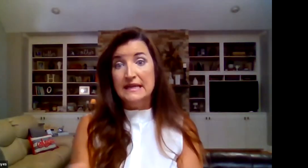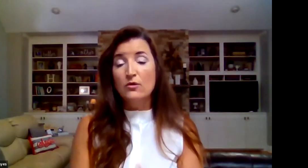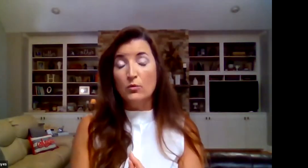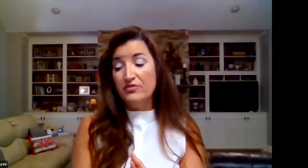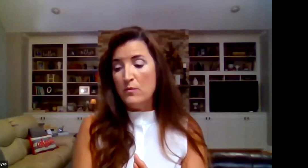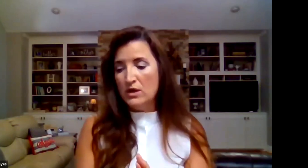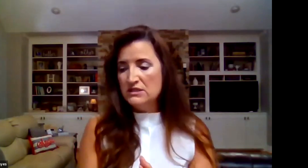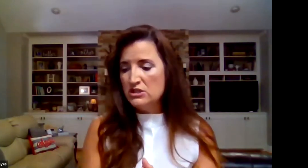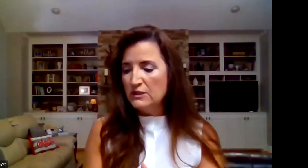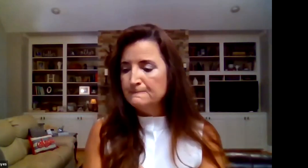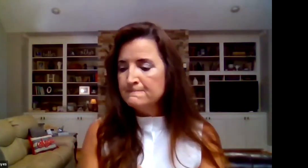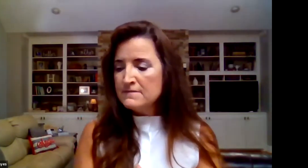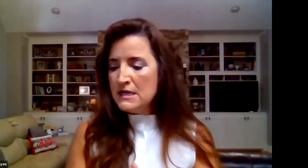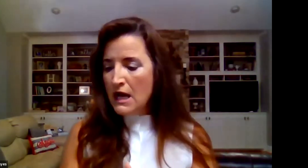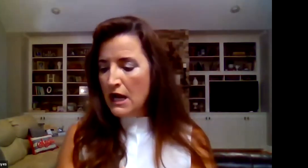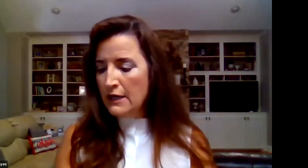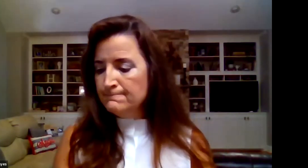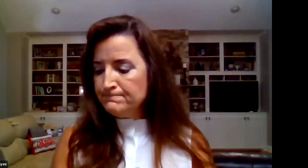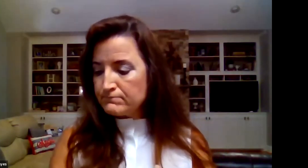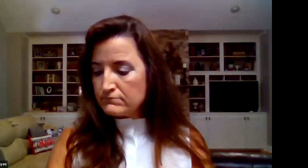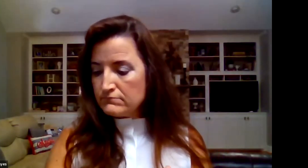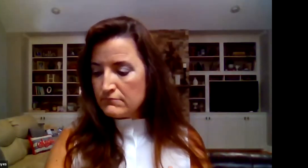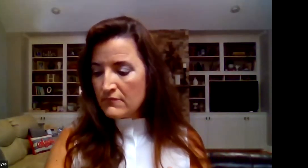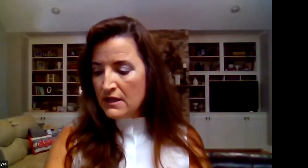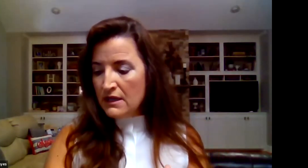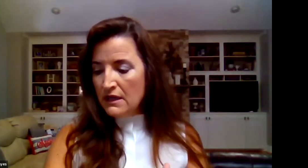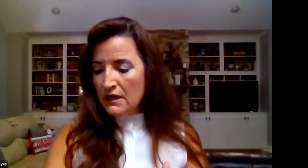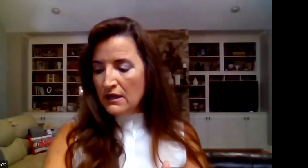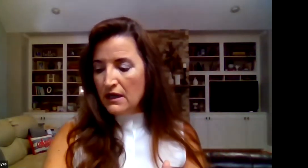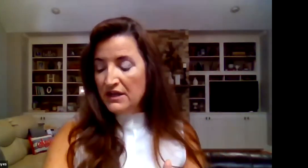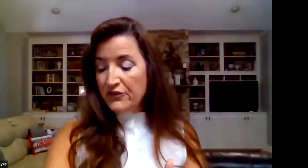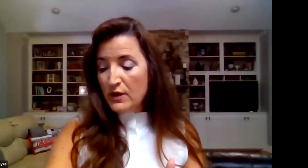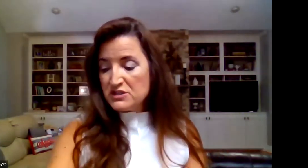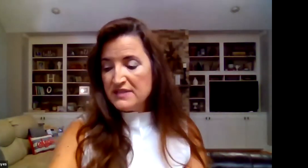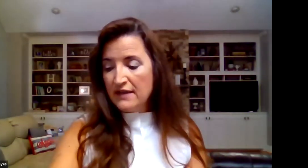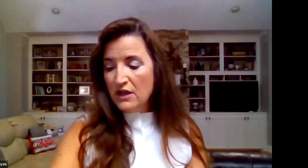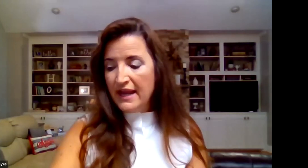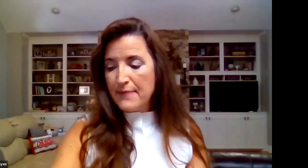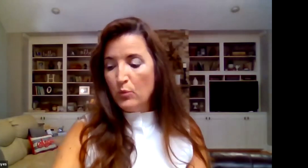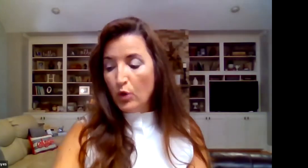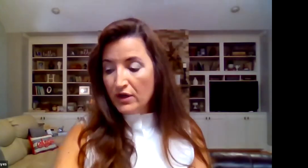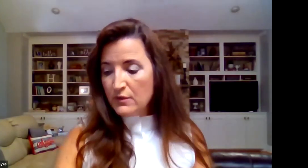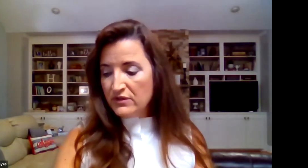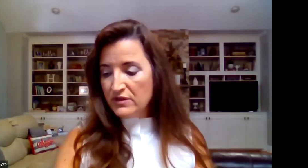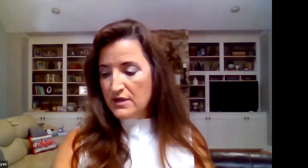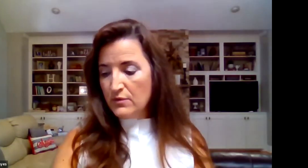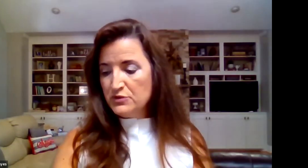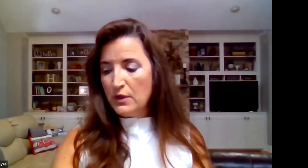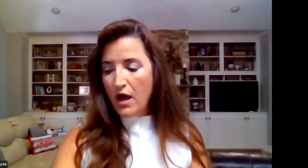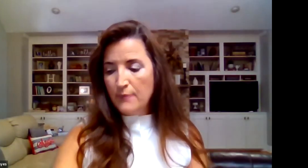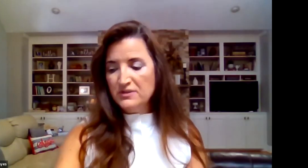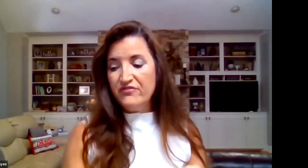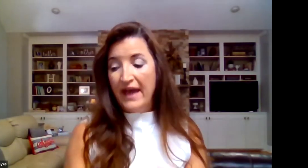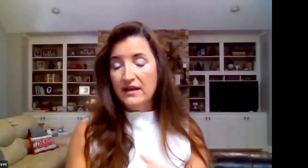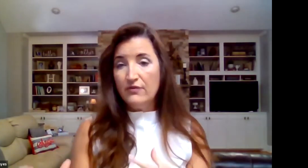what they needed or what they wanted to do. Another question was, how long had I been working with the 3-year-old